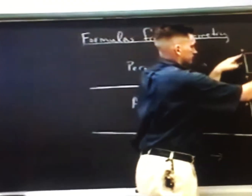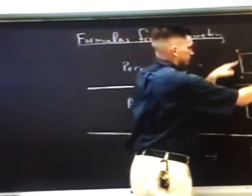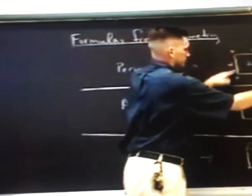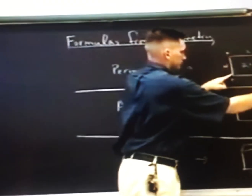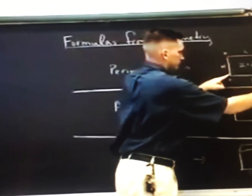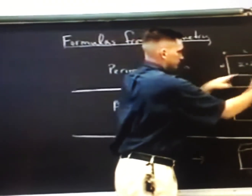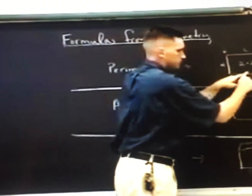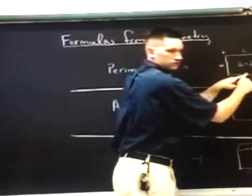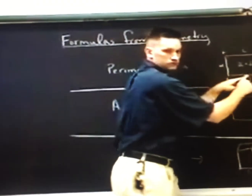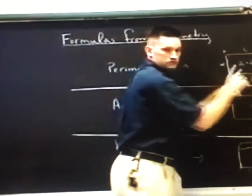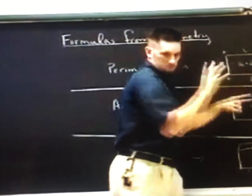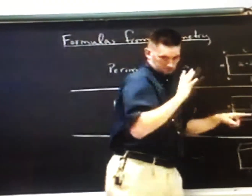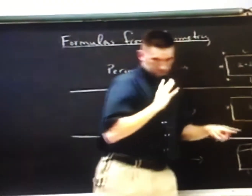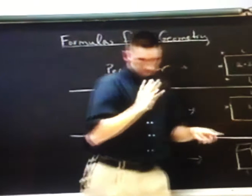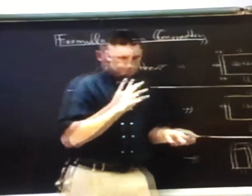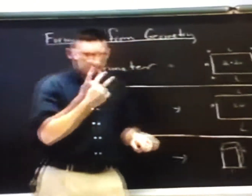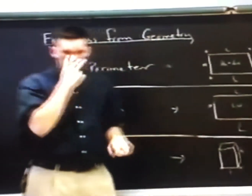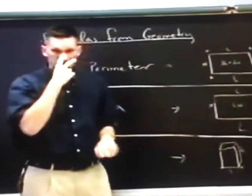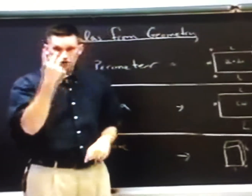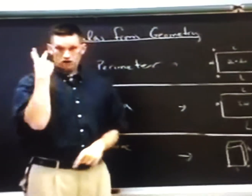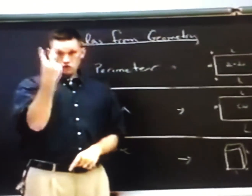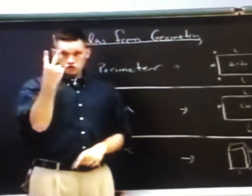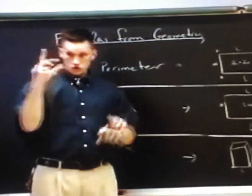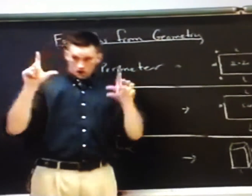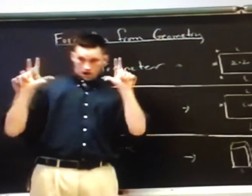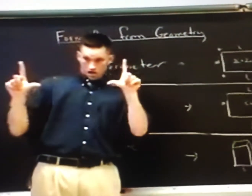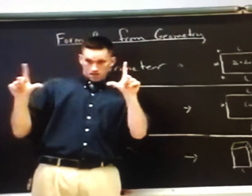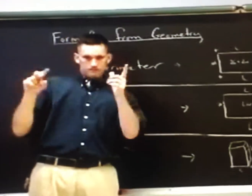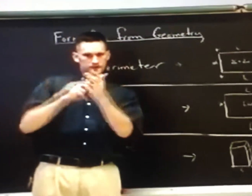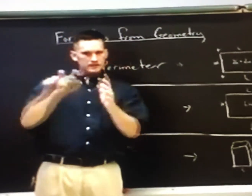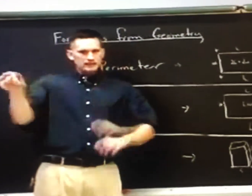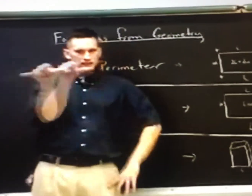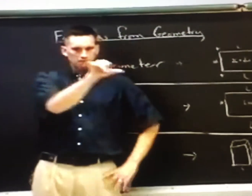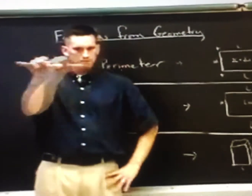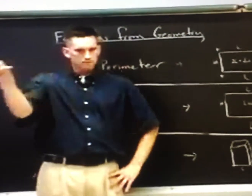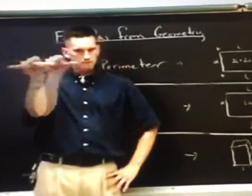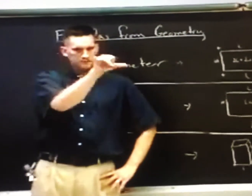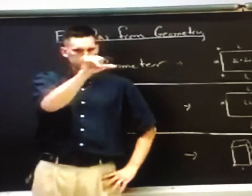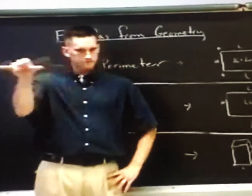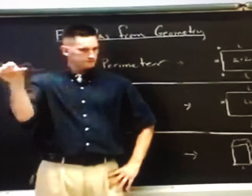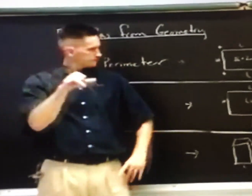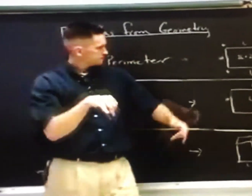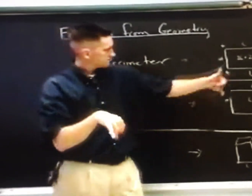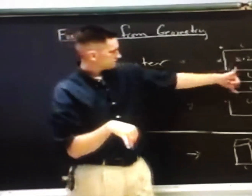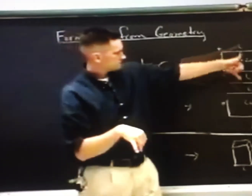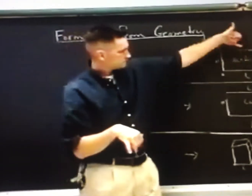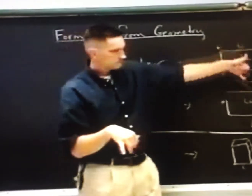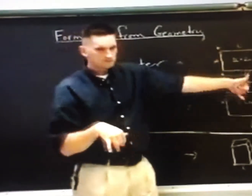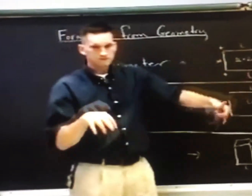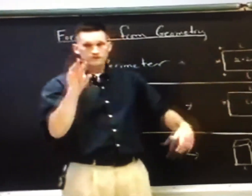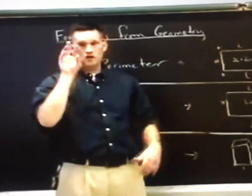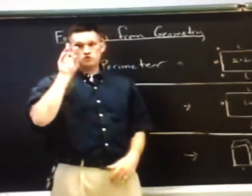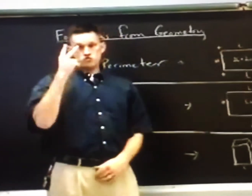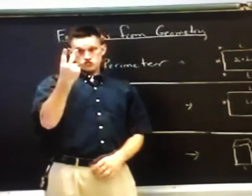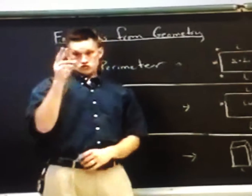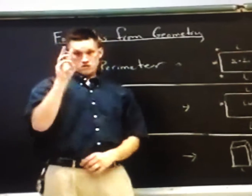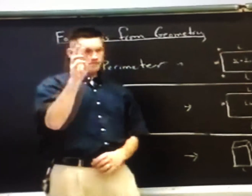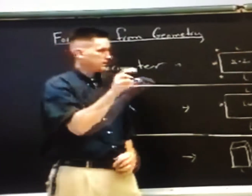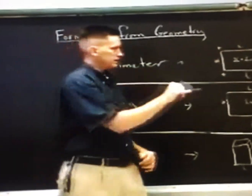See that's the length, width on the sides, length on the bottom. Each sides are the same. Left and right